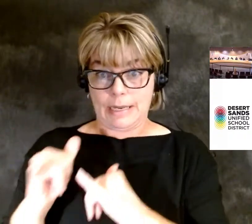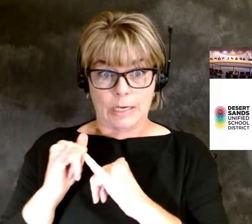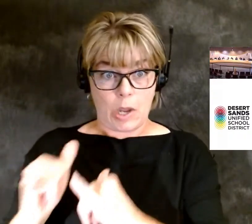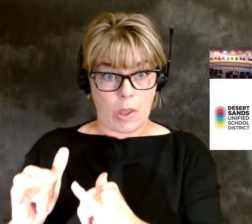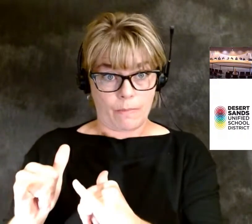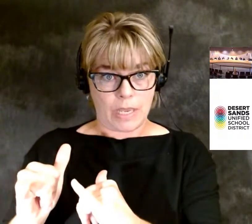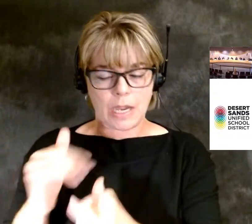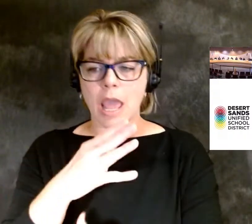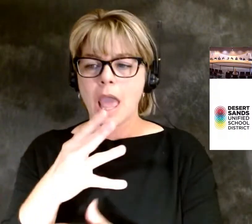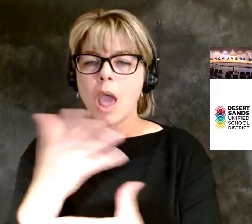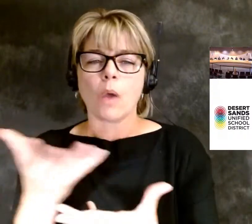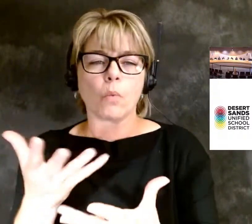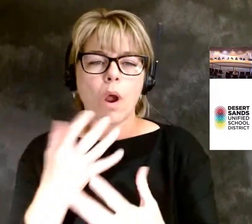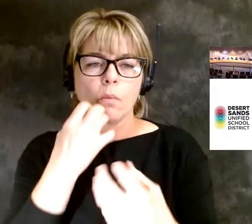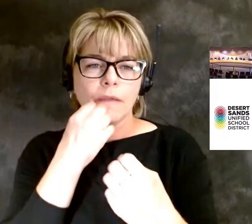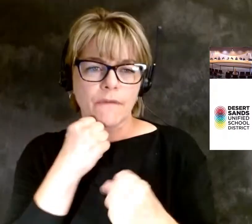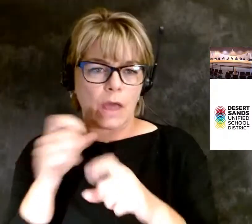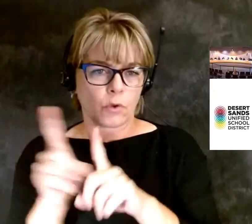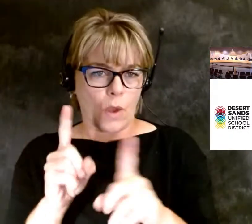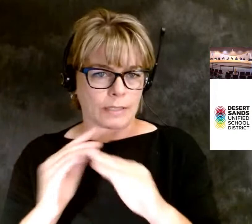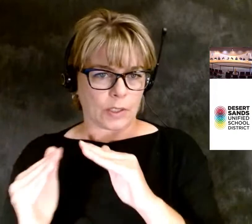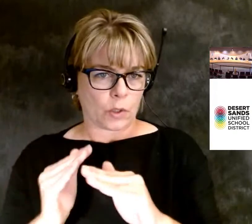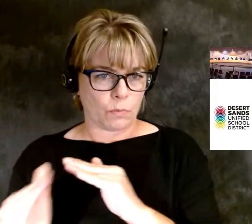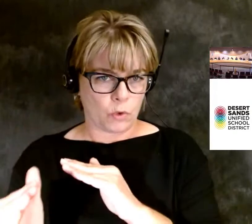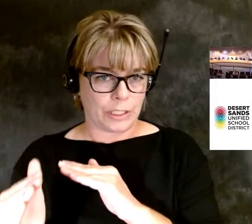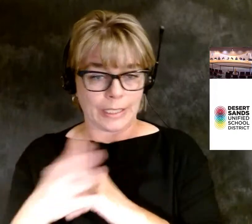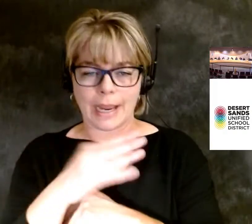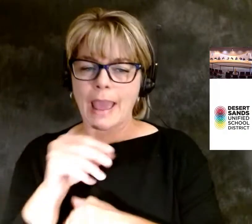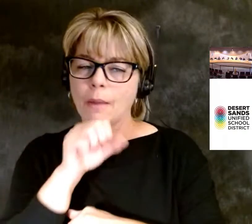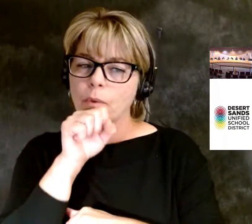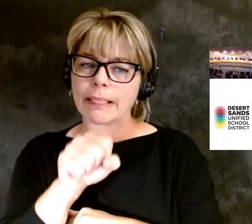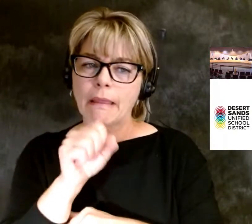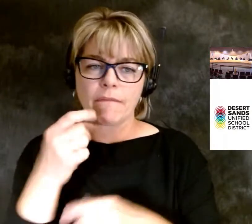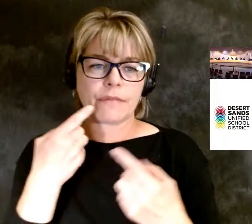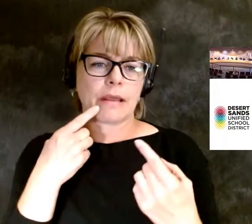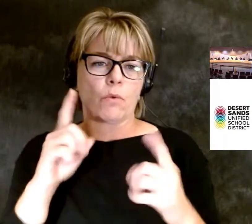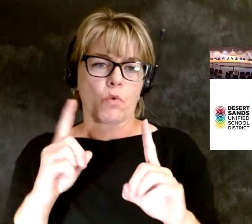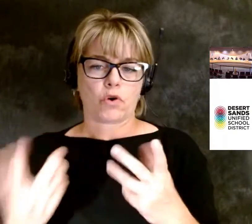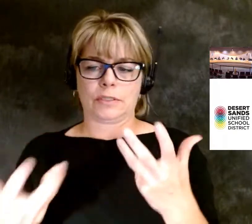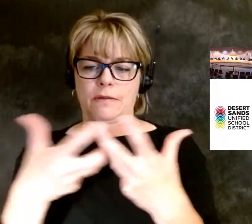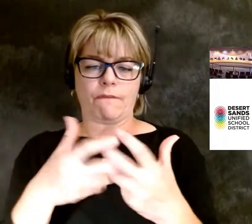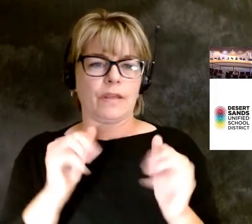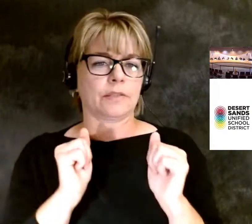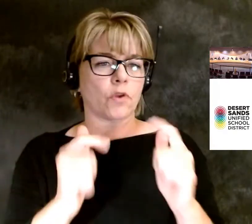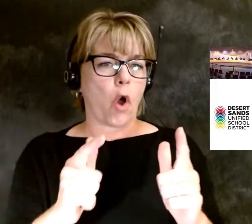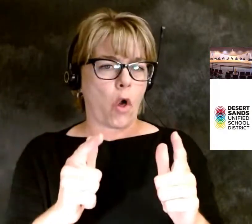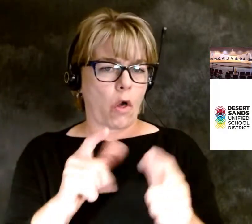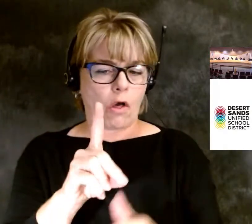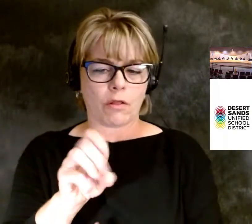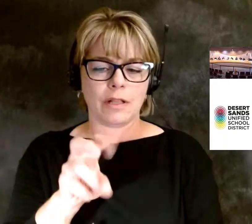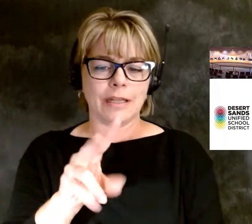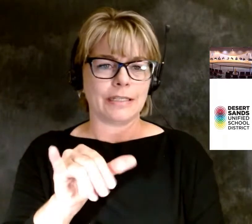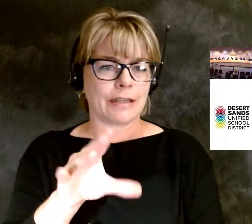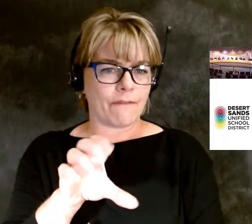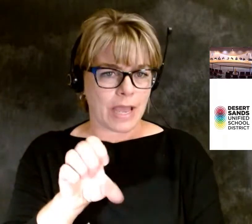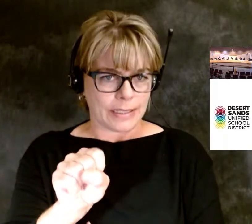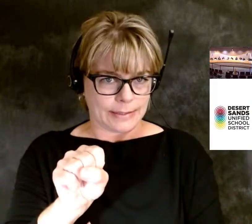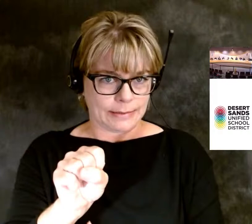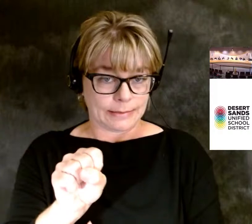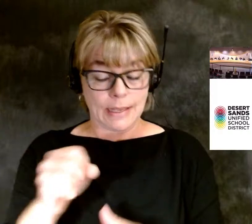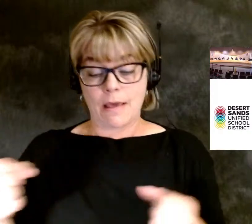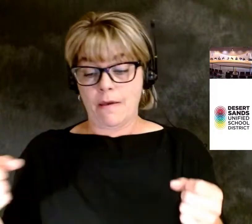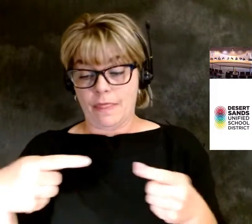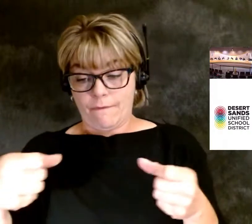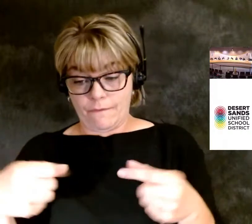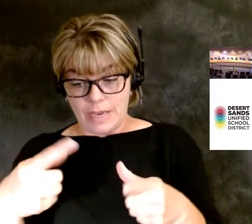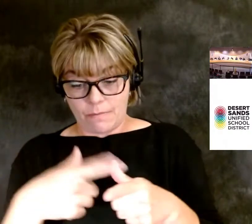community. And we love that it works on all devices. The thought exchange feedback is then analyzed for key ideas,